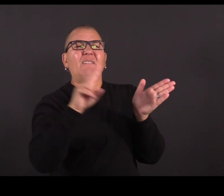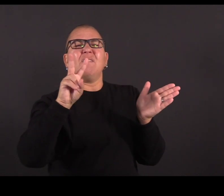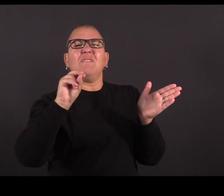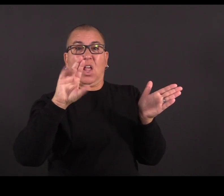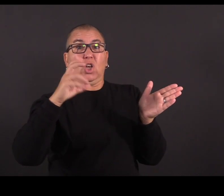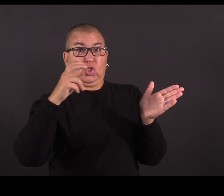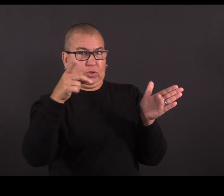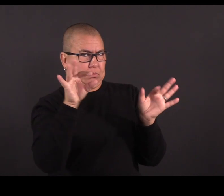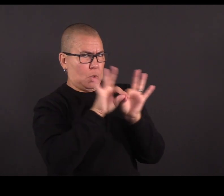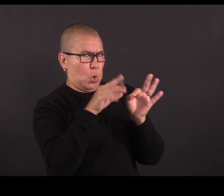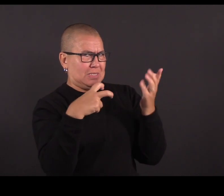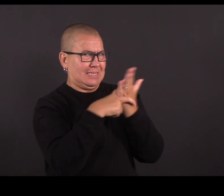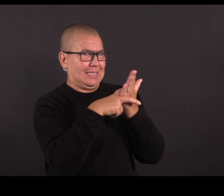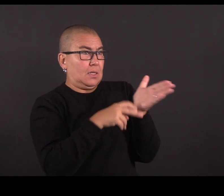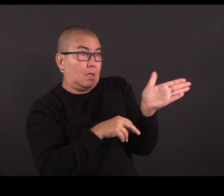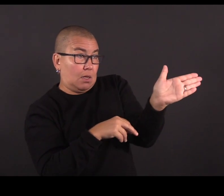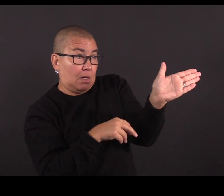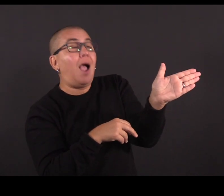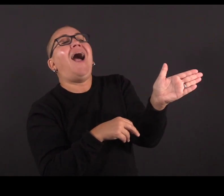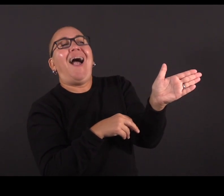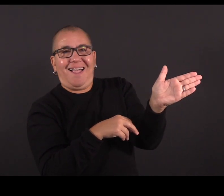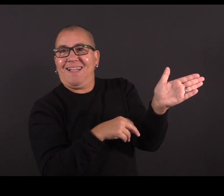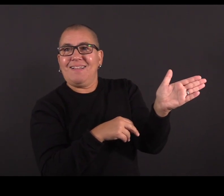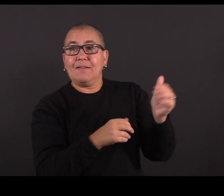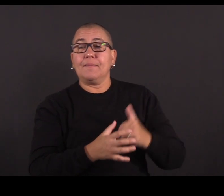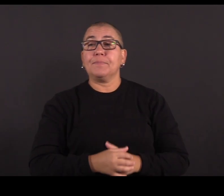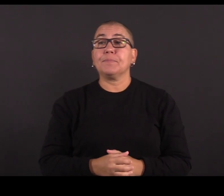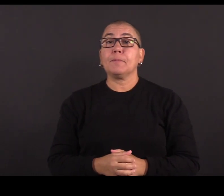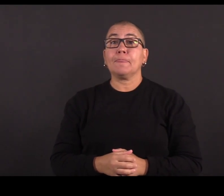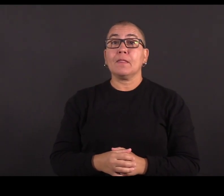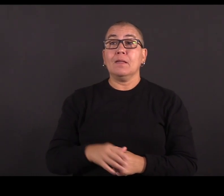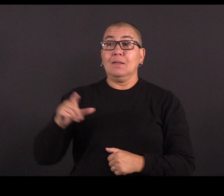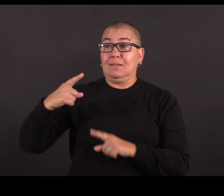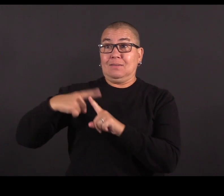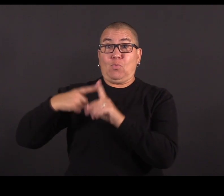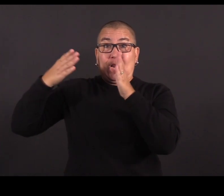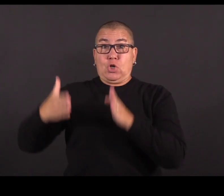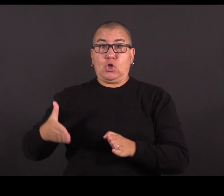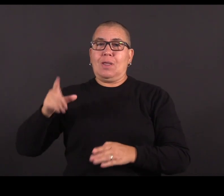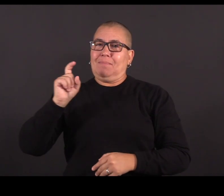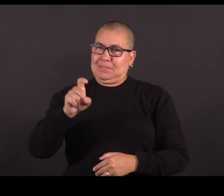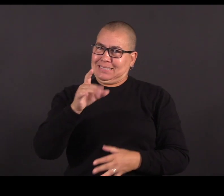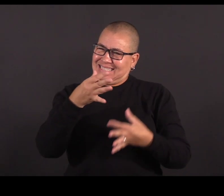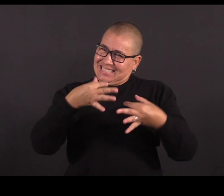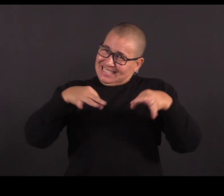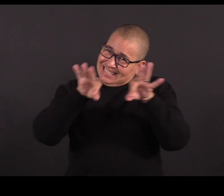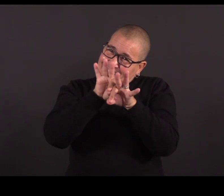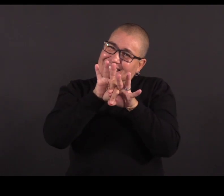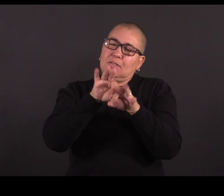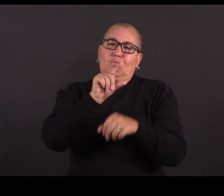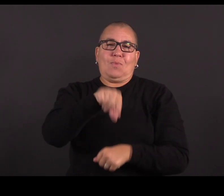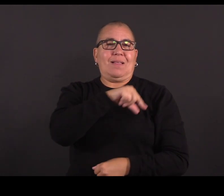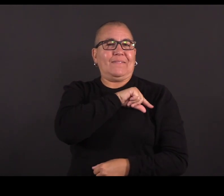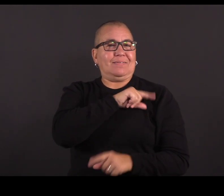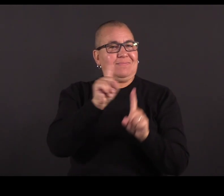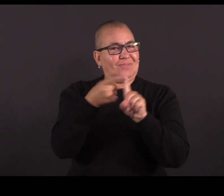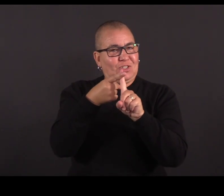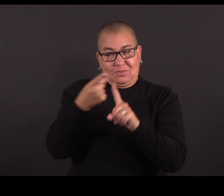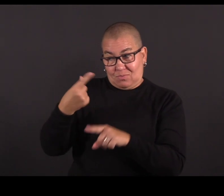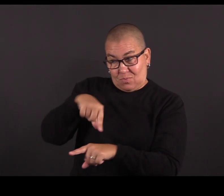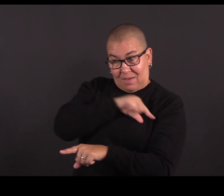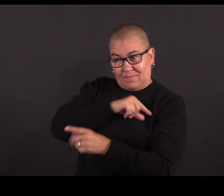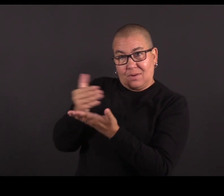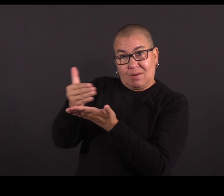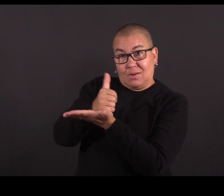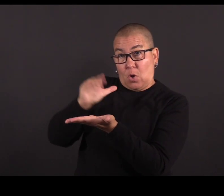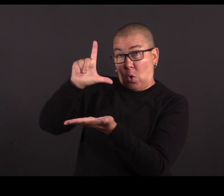Tenants must meet the income level requirements that are set for the unit. If accepted as a renter, then the tenant